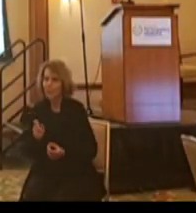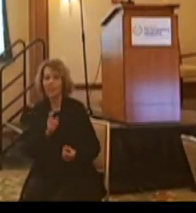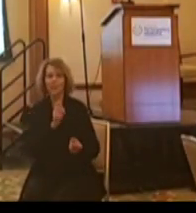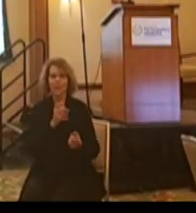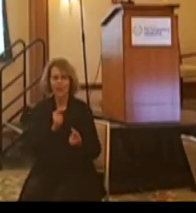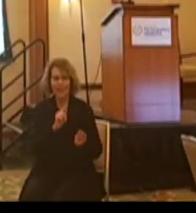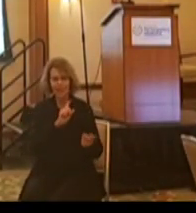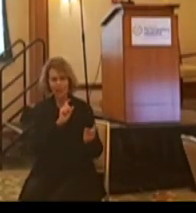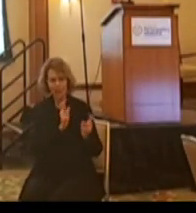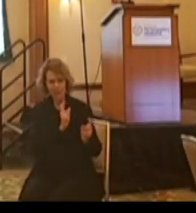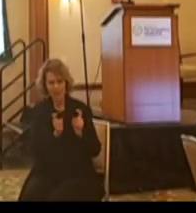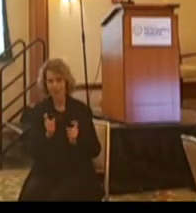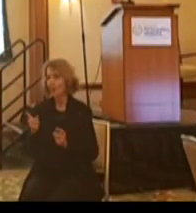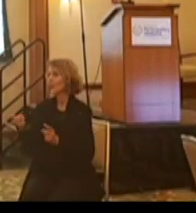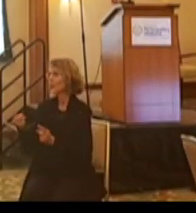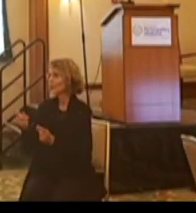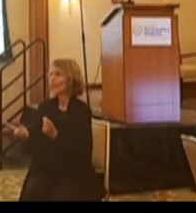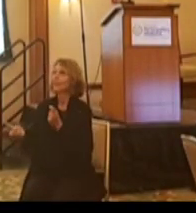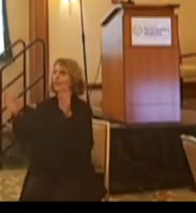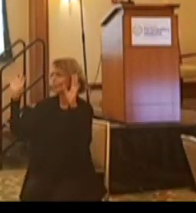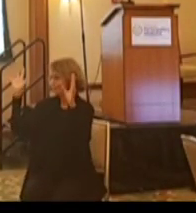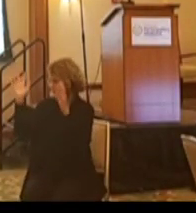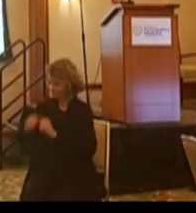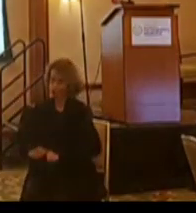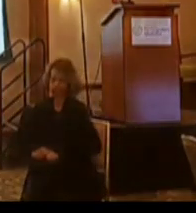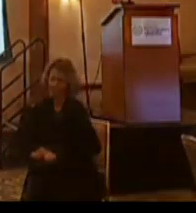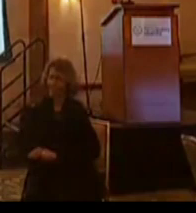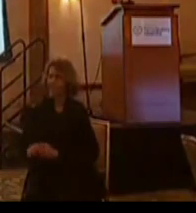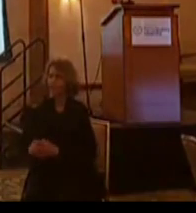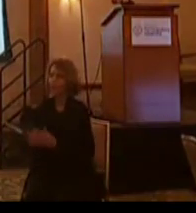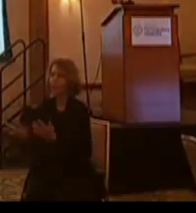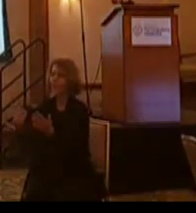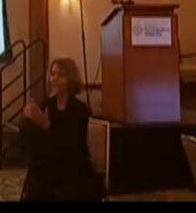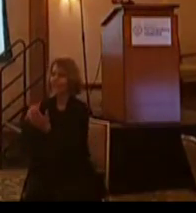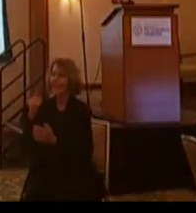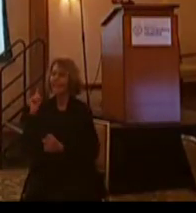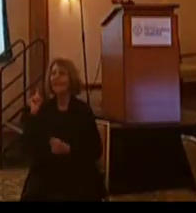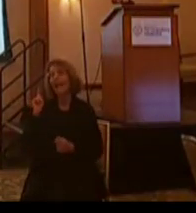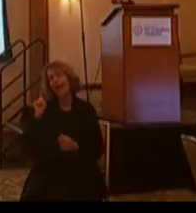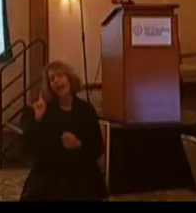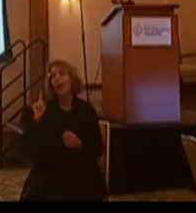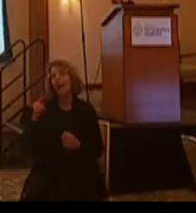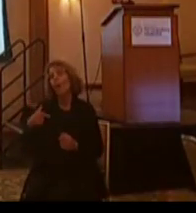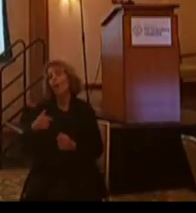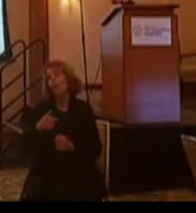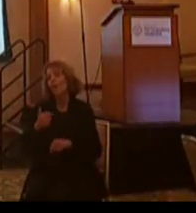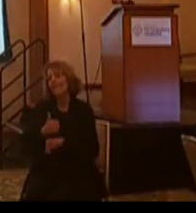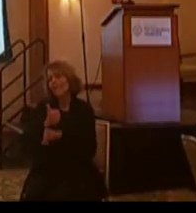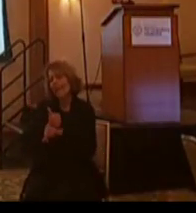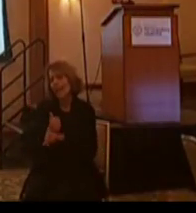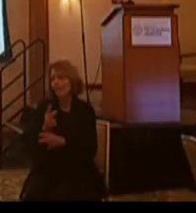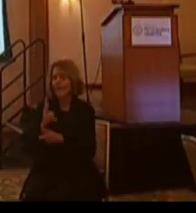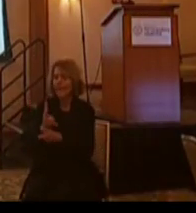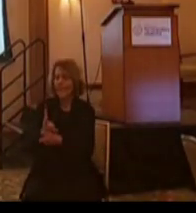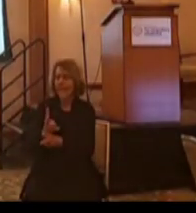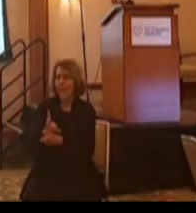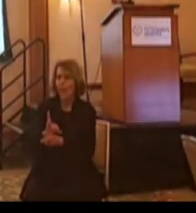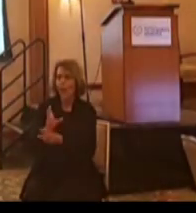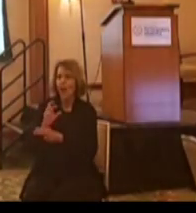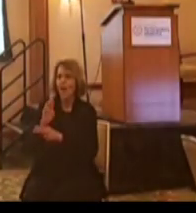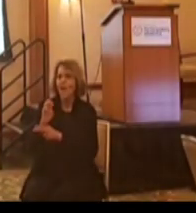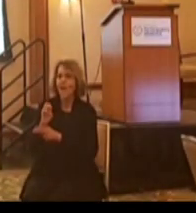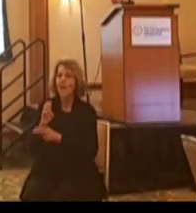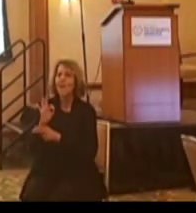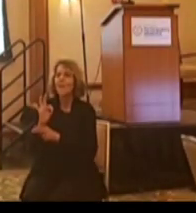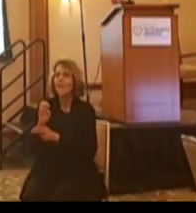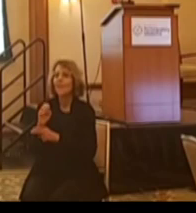care fellowship that will actually invite people to begin to work with us to address this level of the challenge